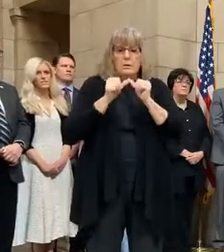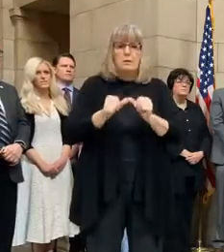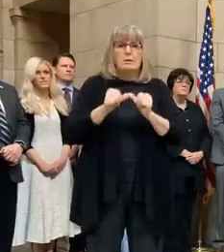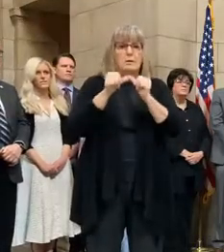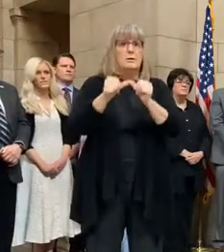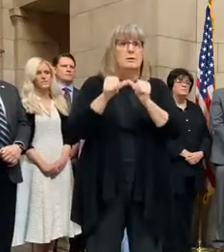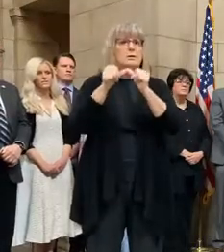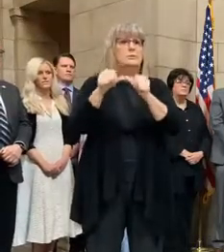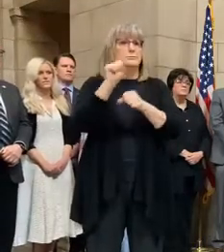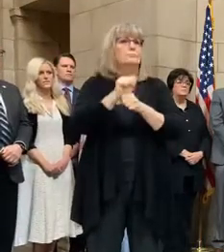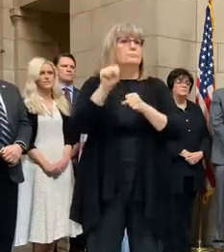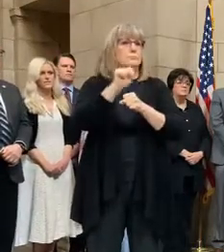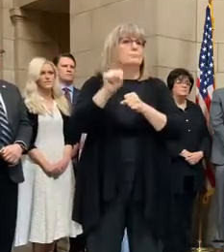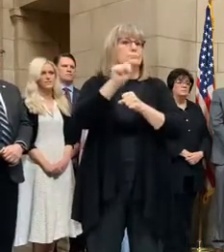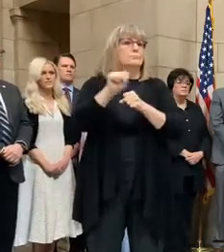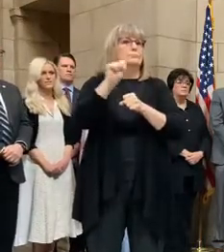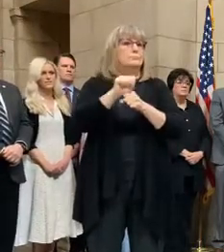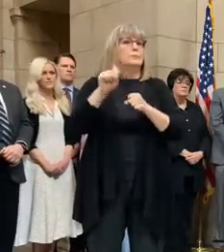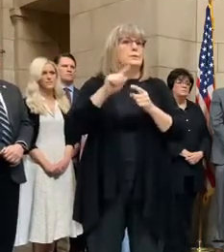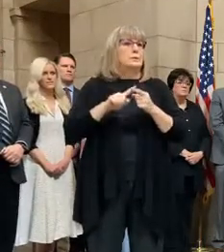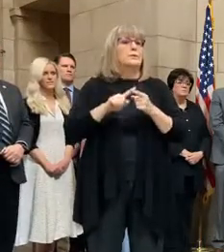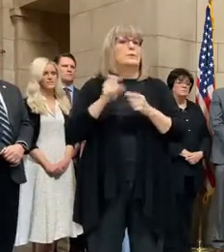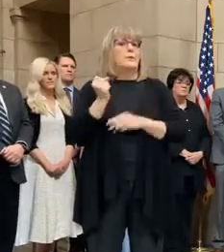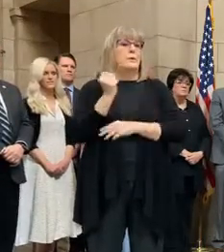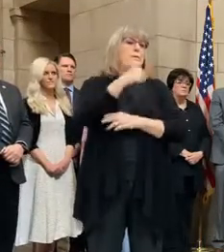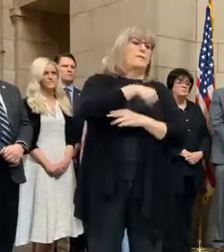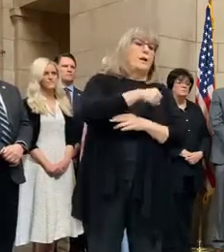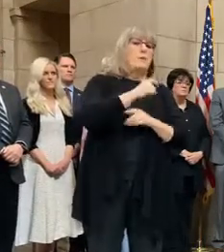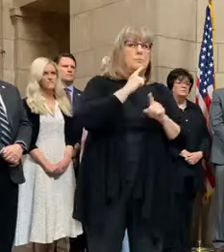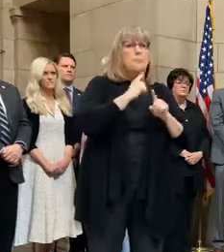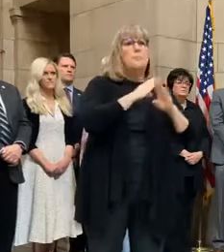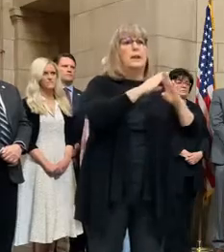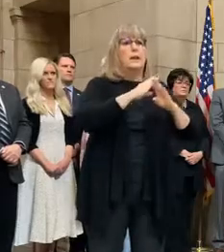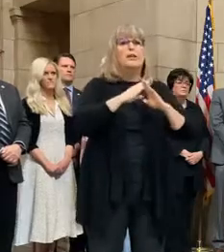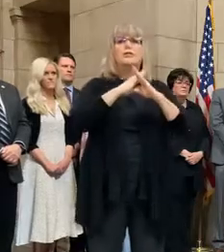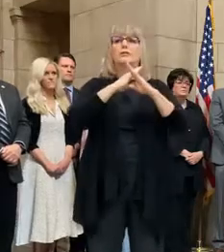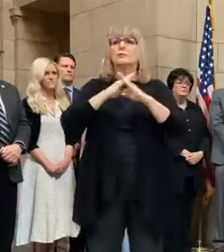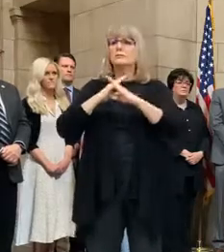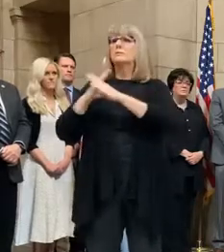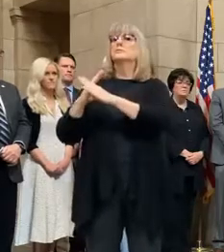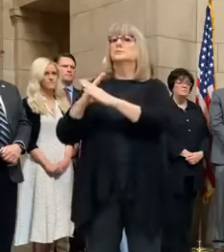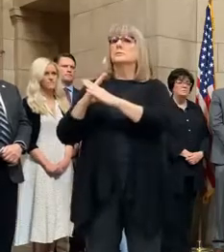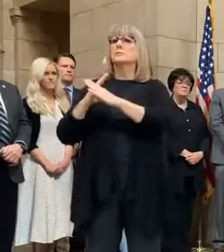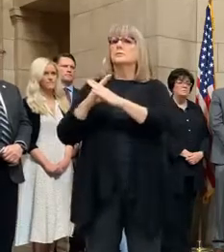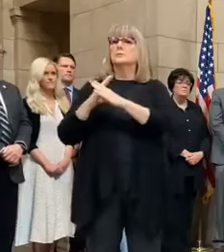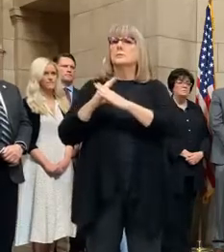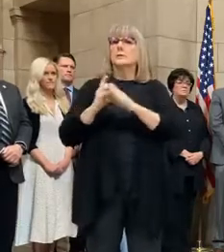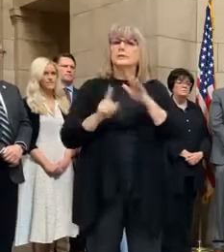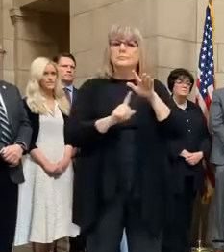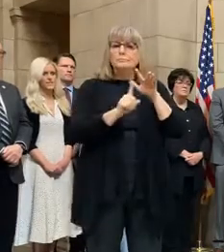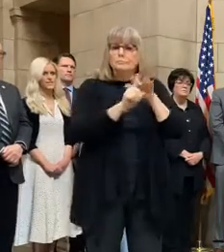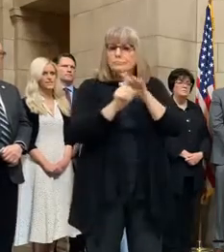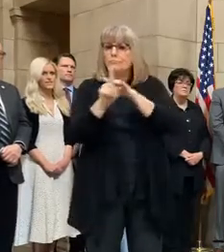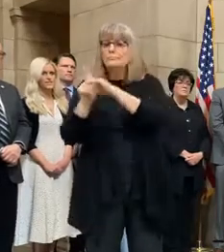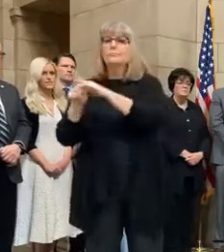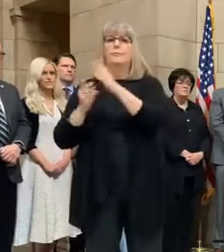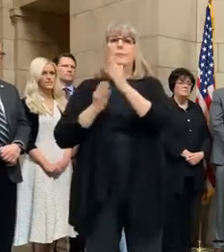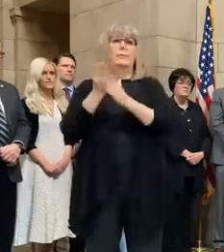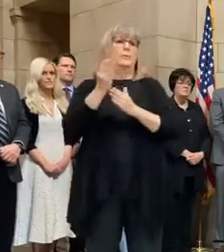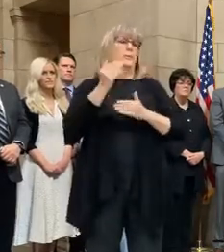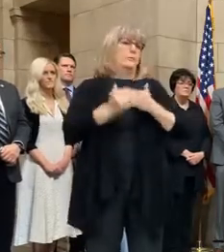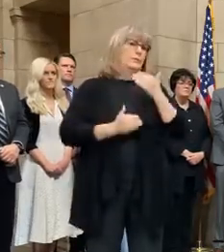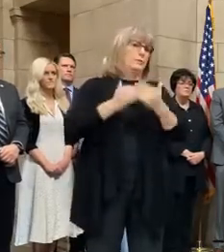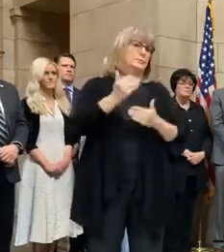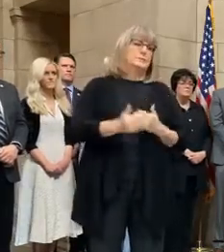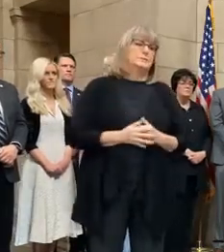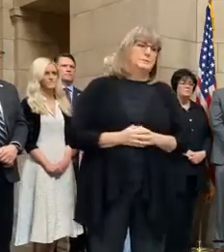persistence to continue to overcome the obstacles that came up as we went through this process.